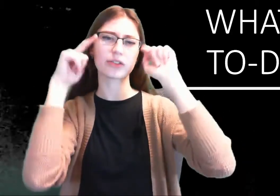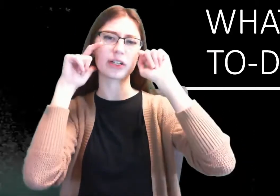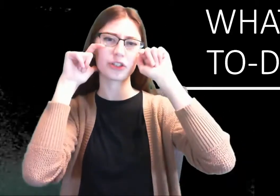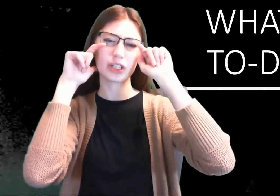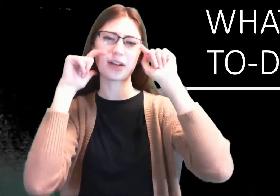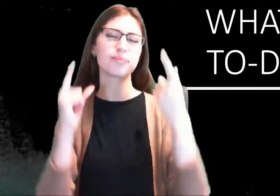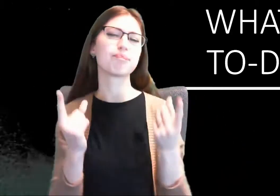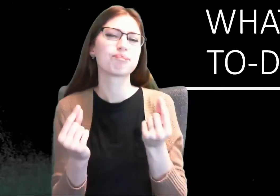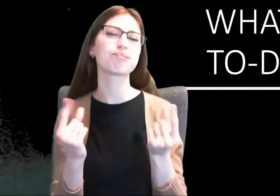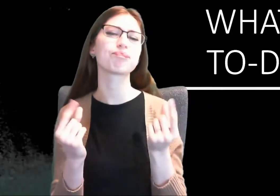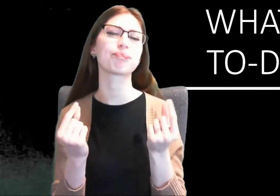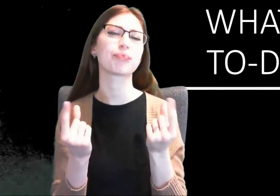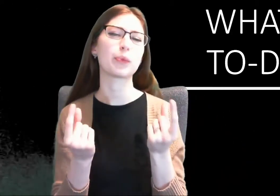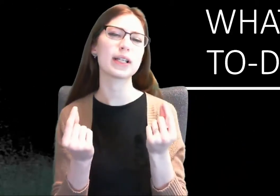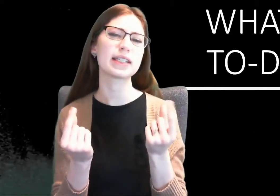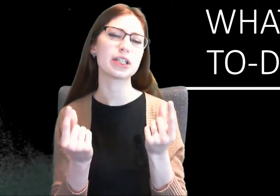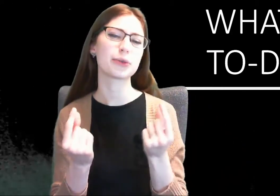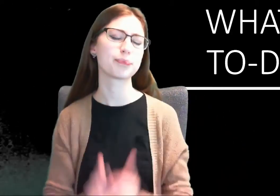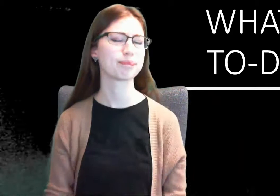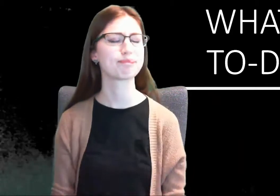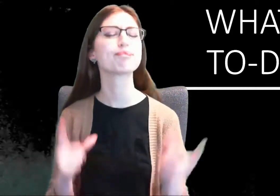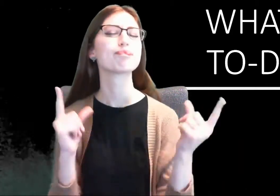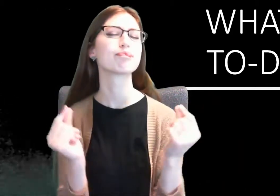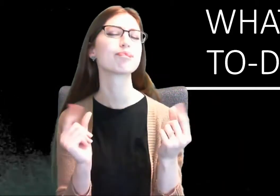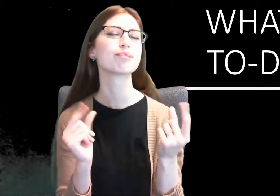scrunched down. What to do?